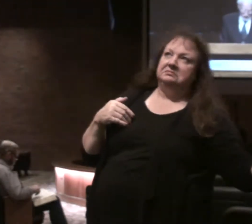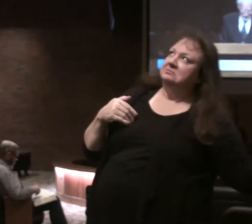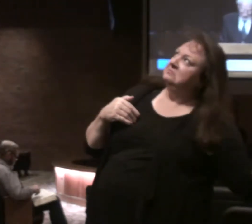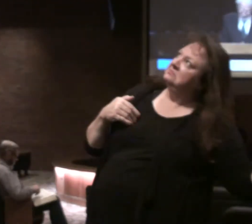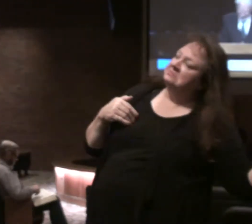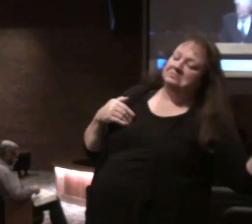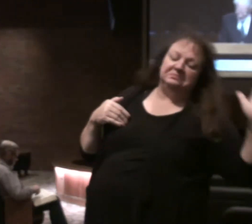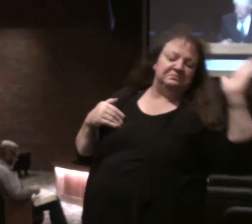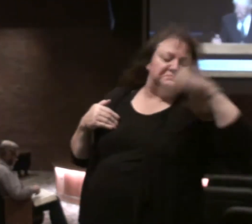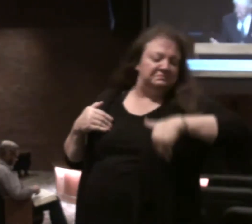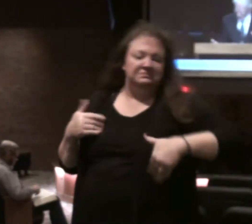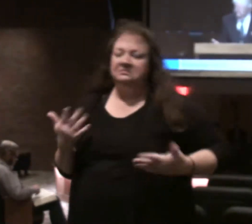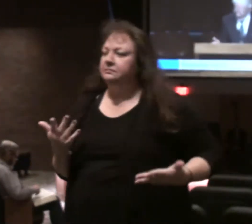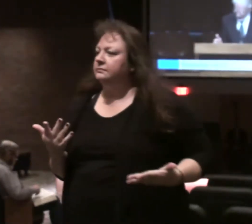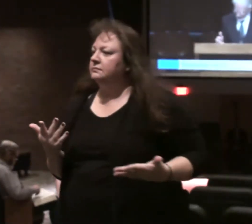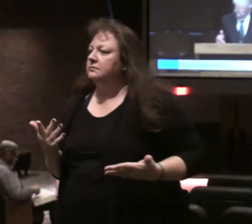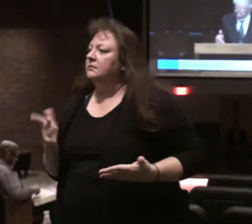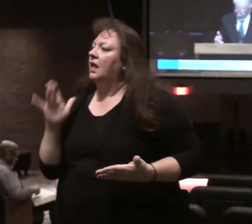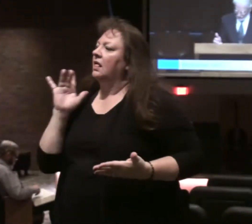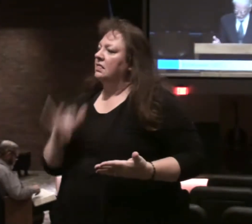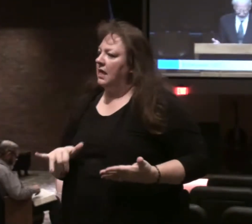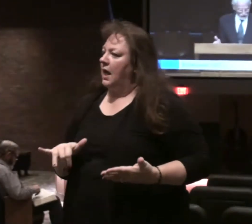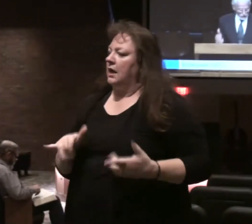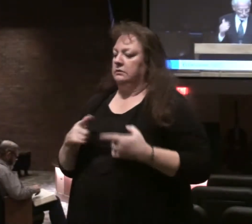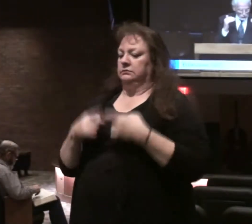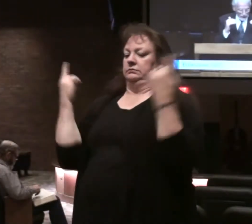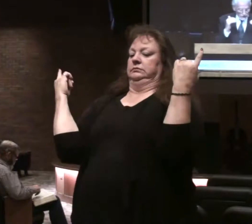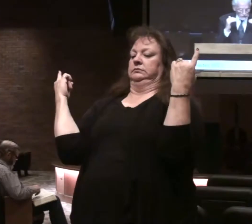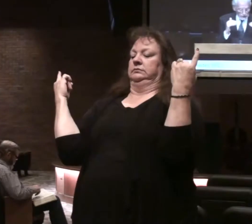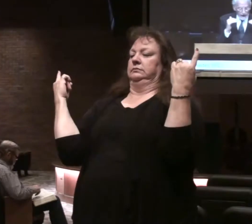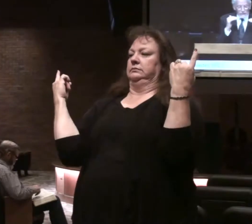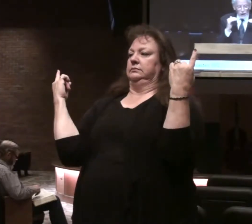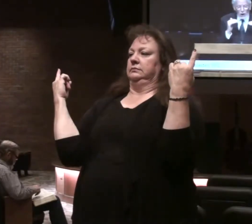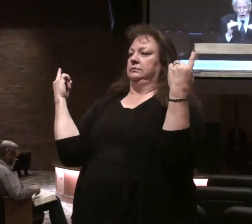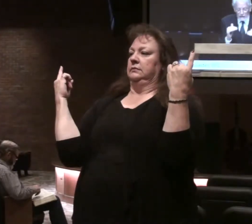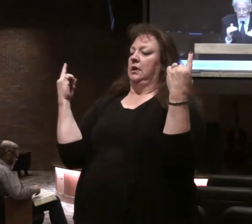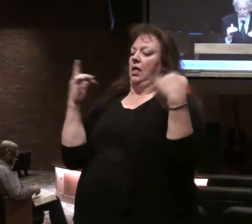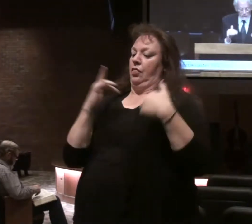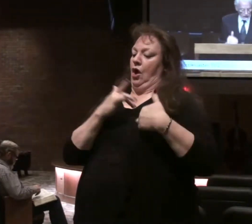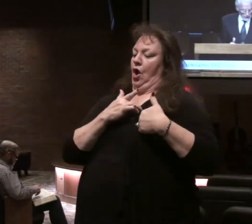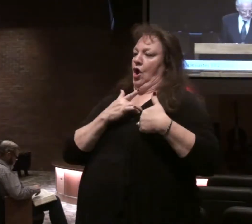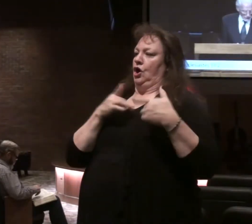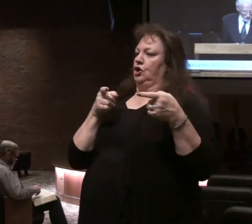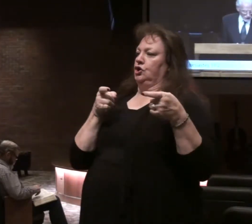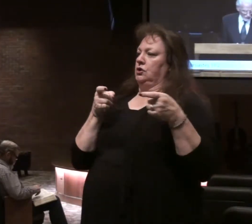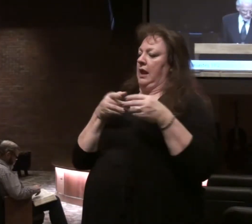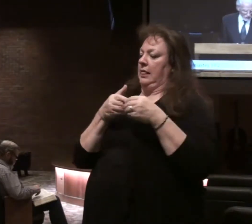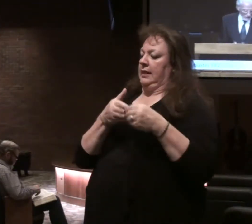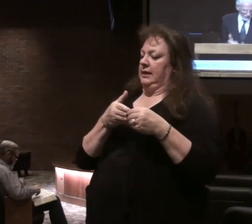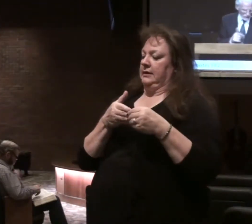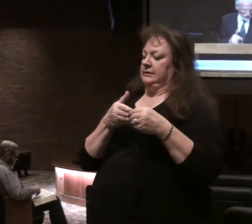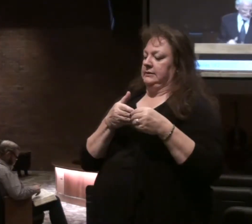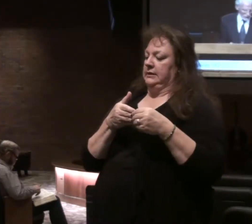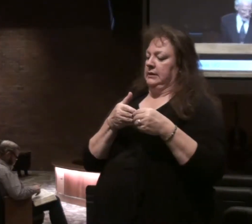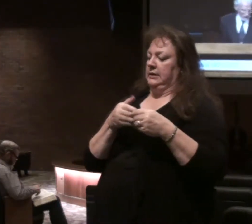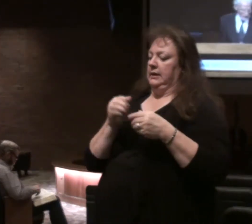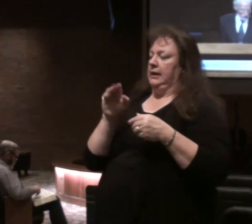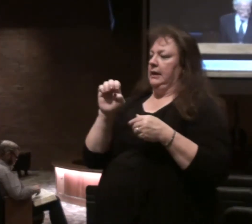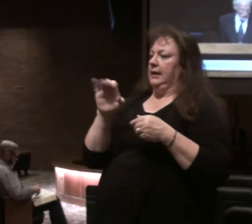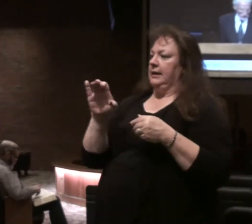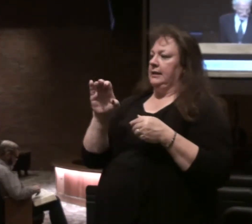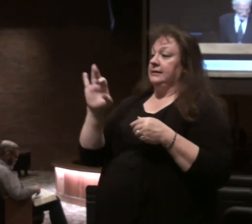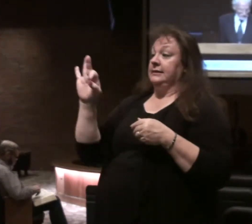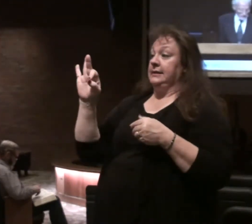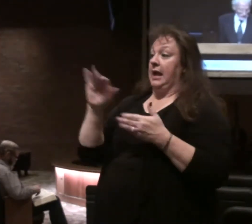insight. So that contrast, directed by the heart. Now come over to back to chapter 9,